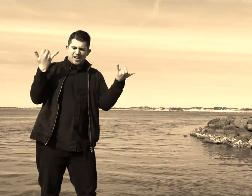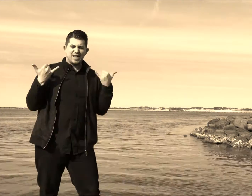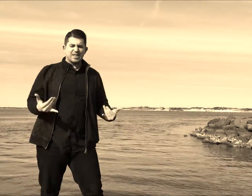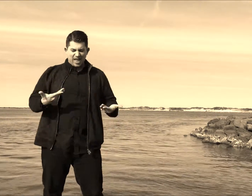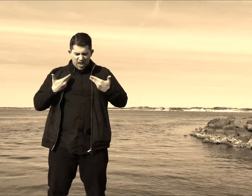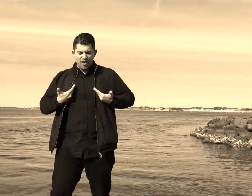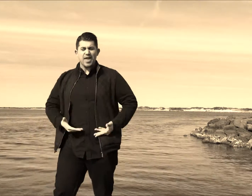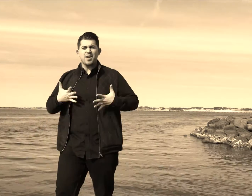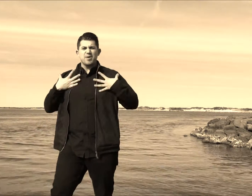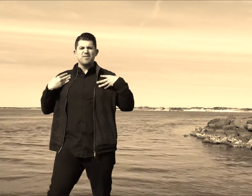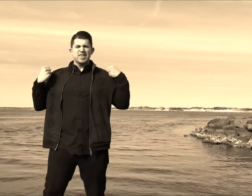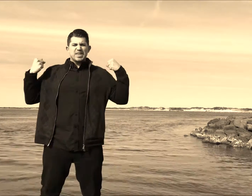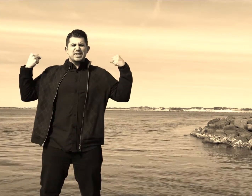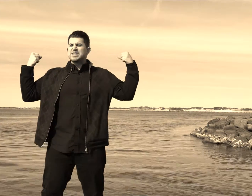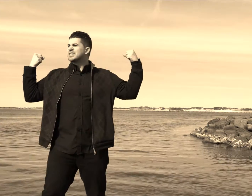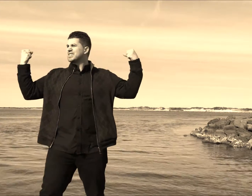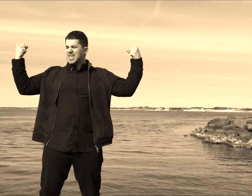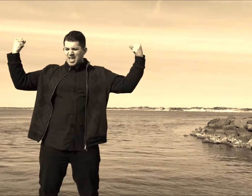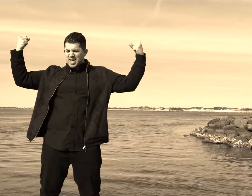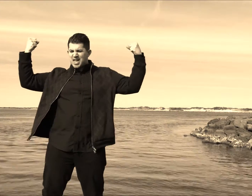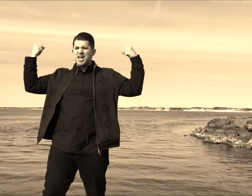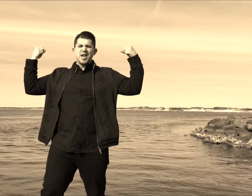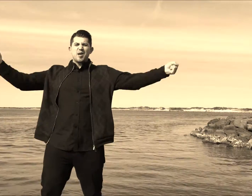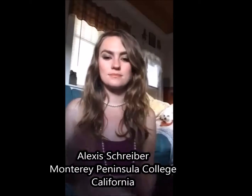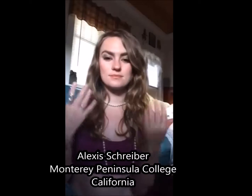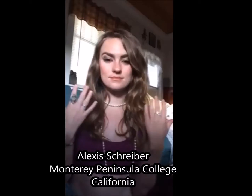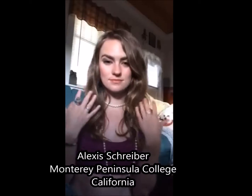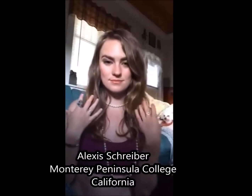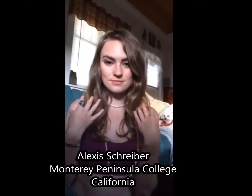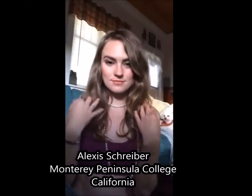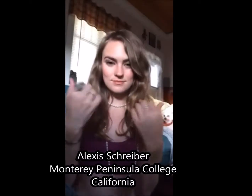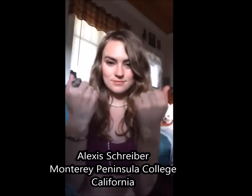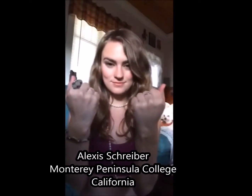I am invincible And I'm a perfect storm